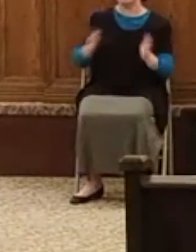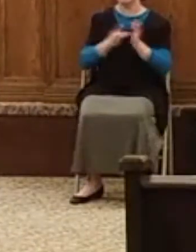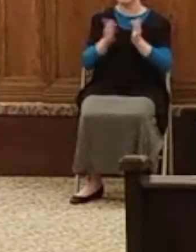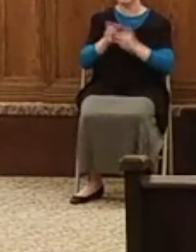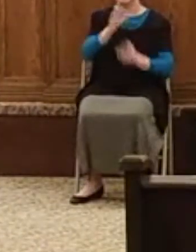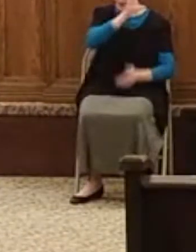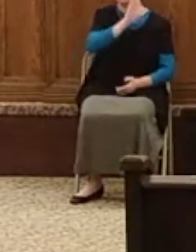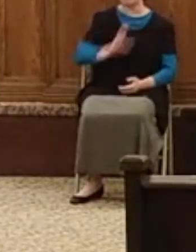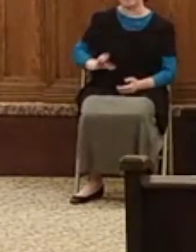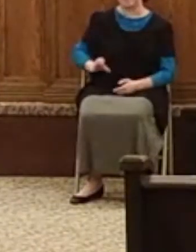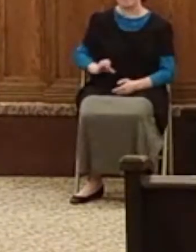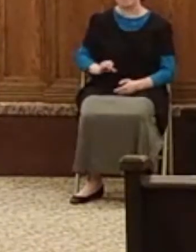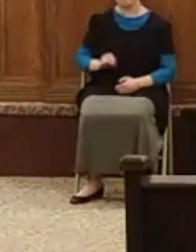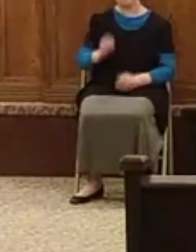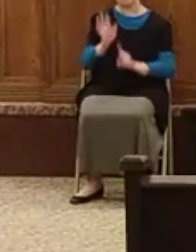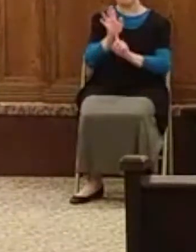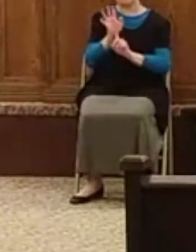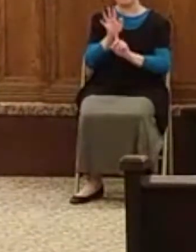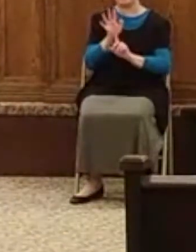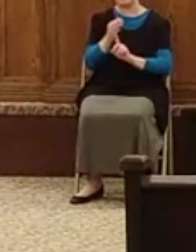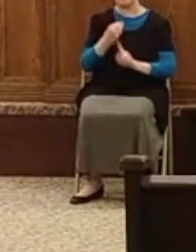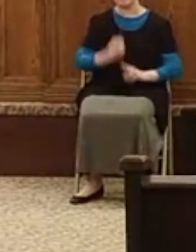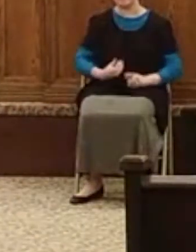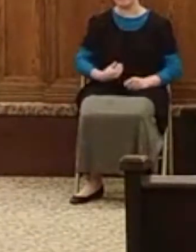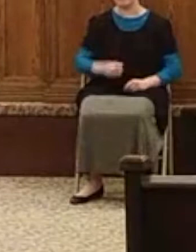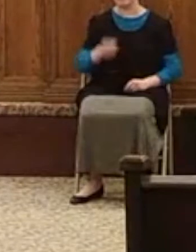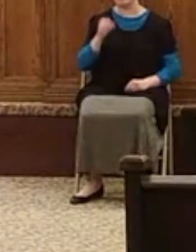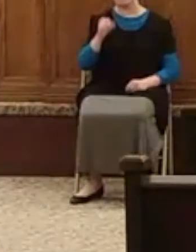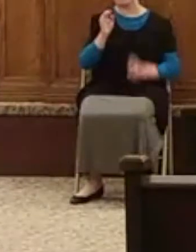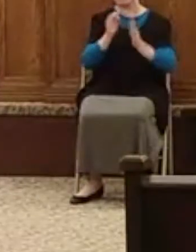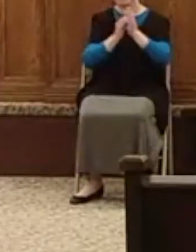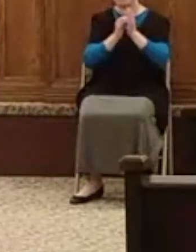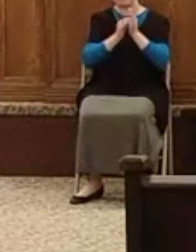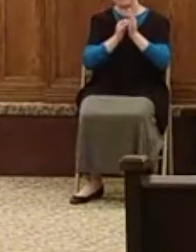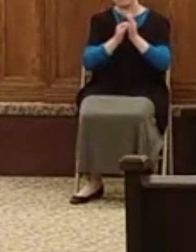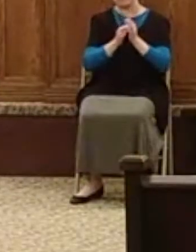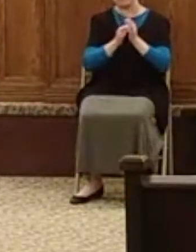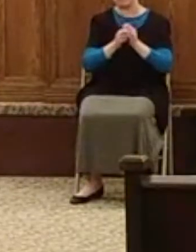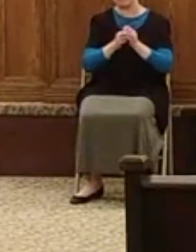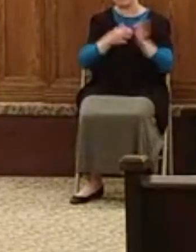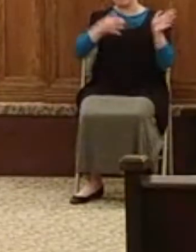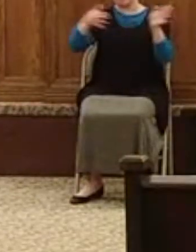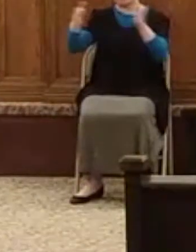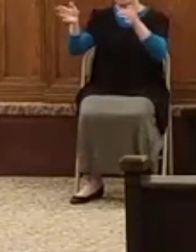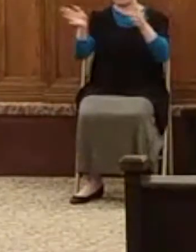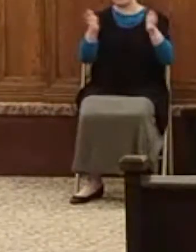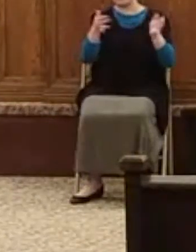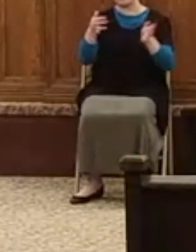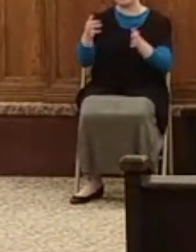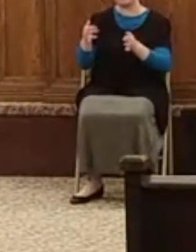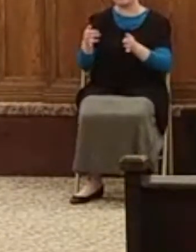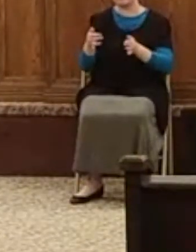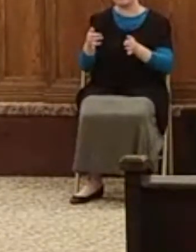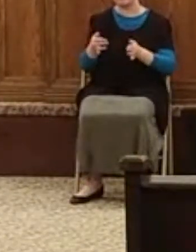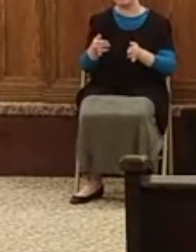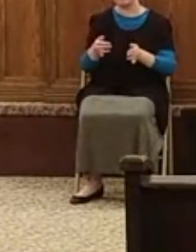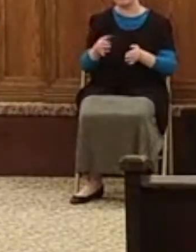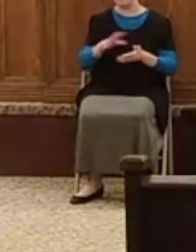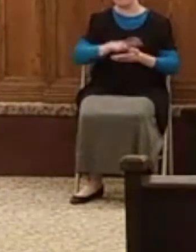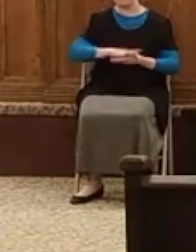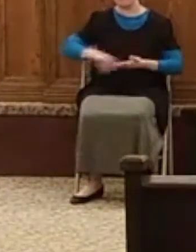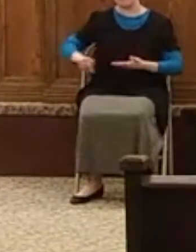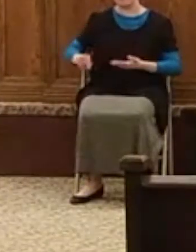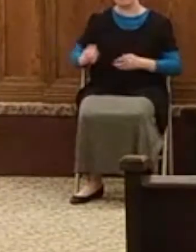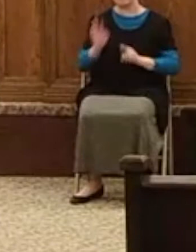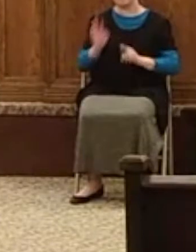Jesus Christ, the candle that is willing to be vulnerable to the winds of adversity as they threaten to